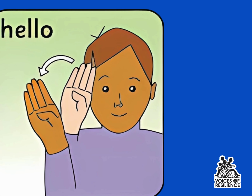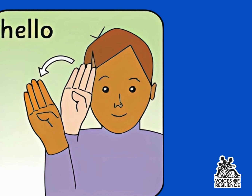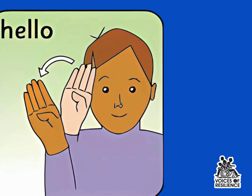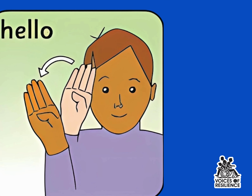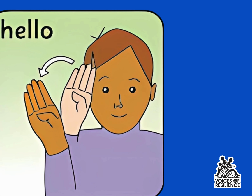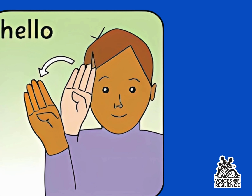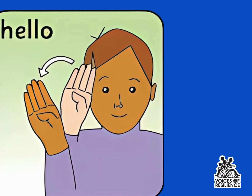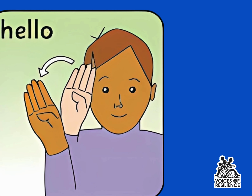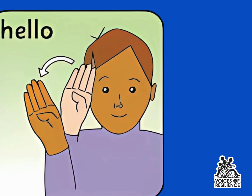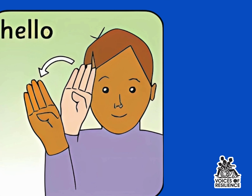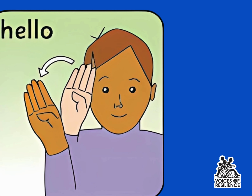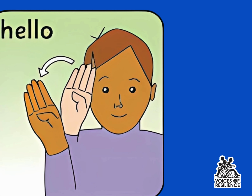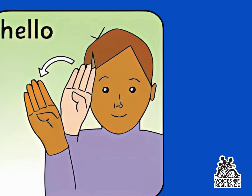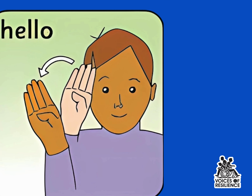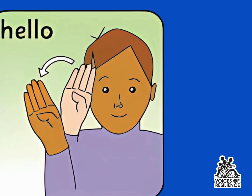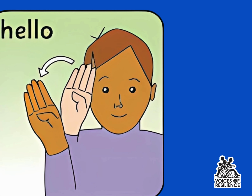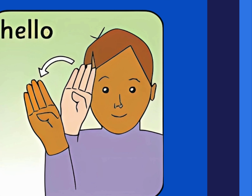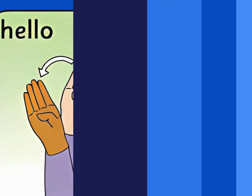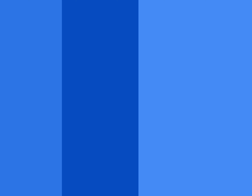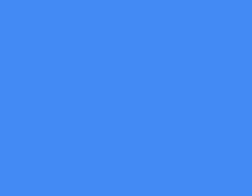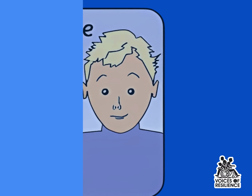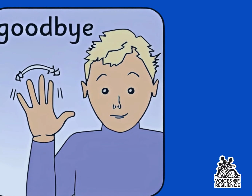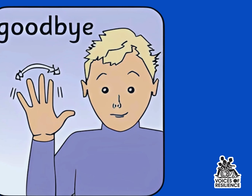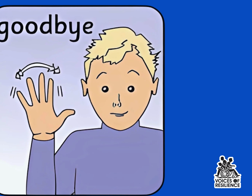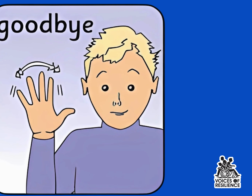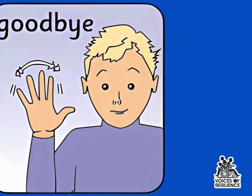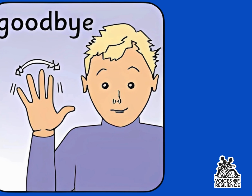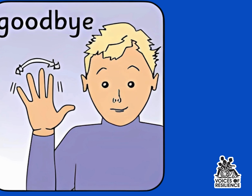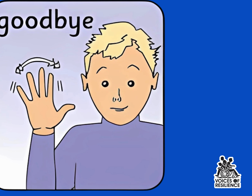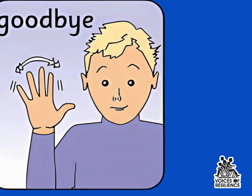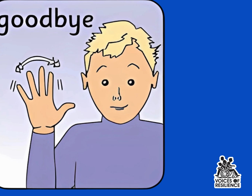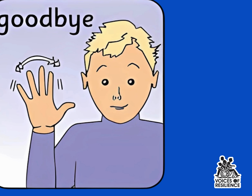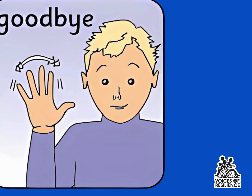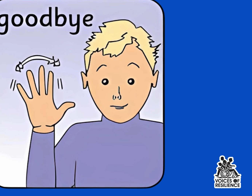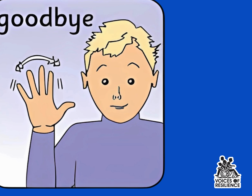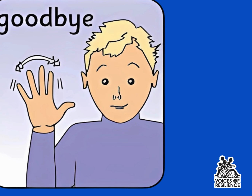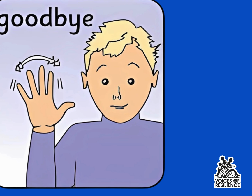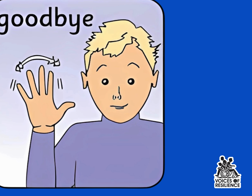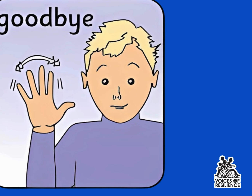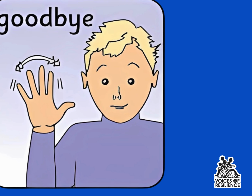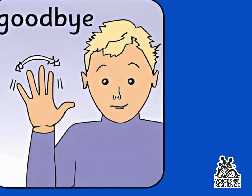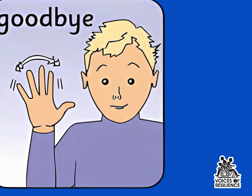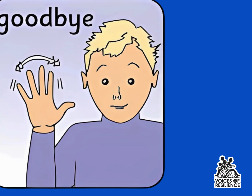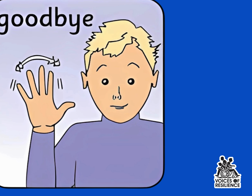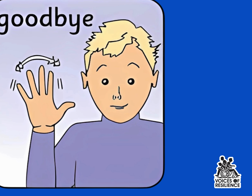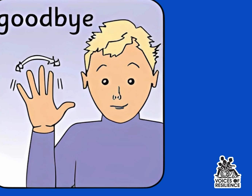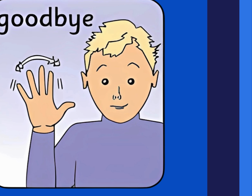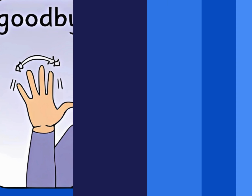Hello. Goodbye.